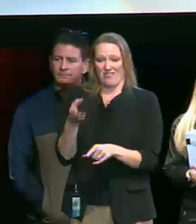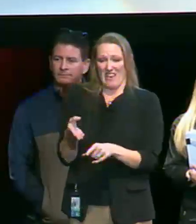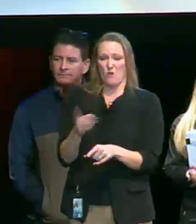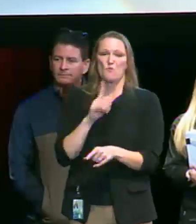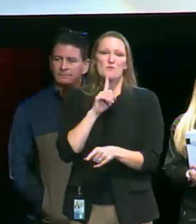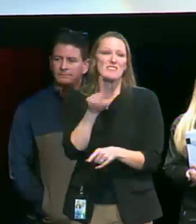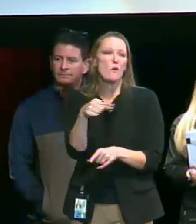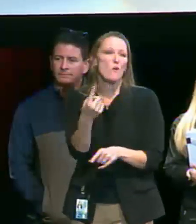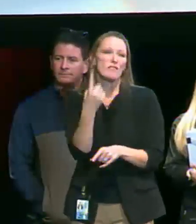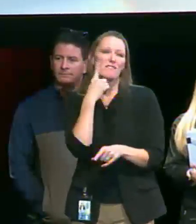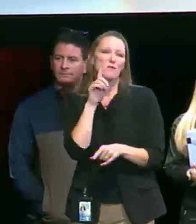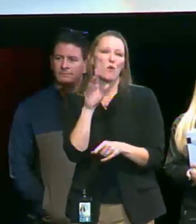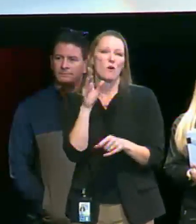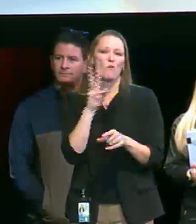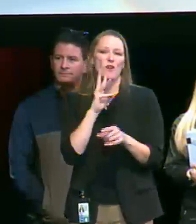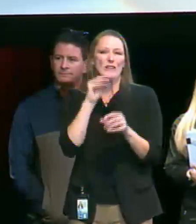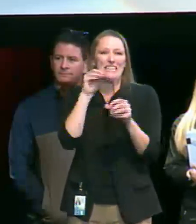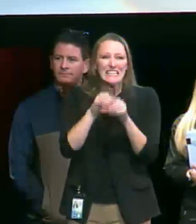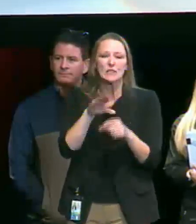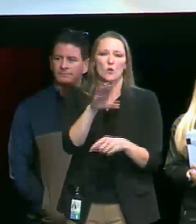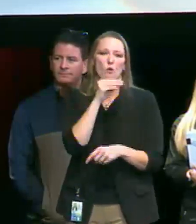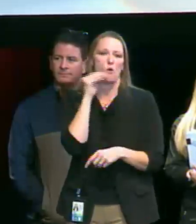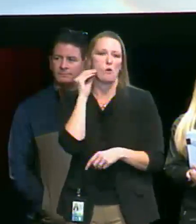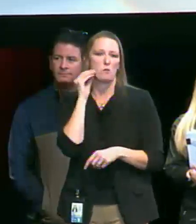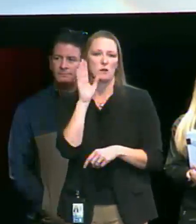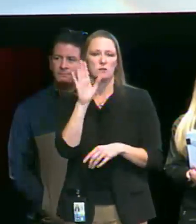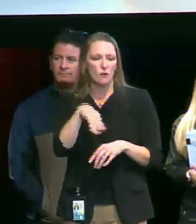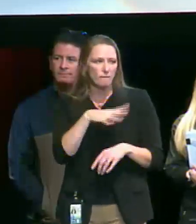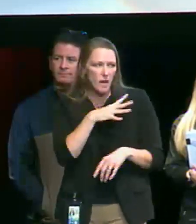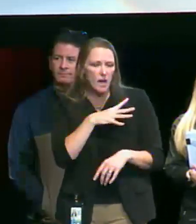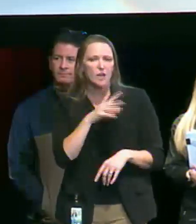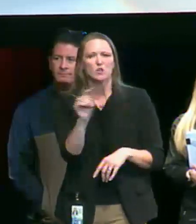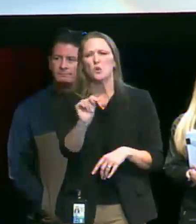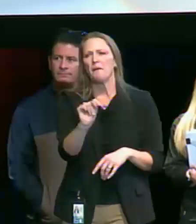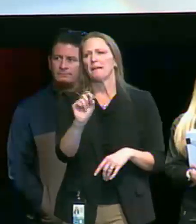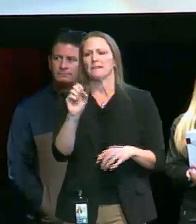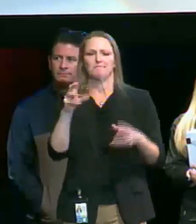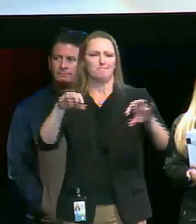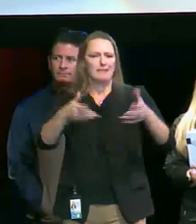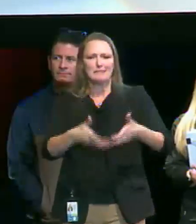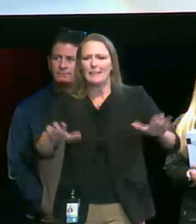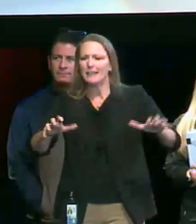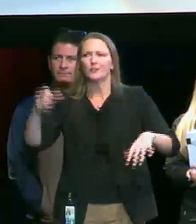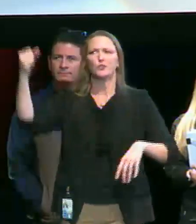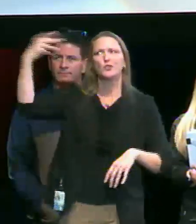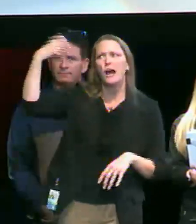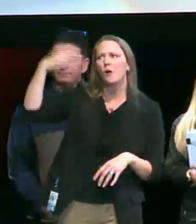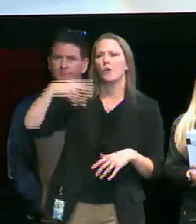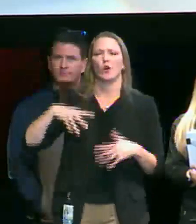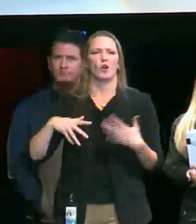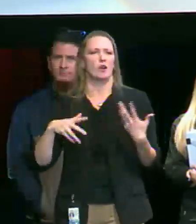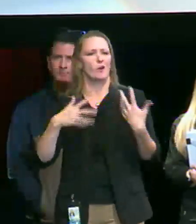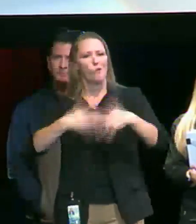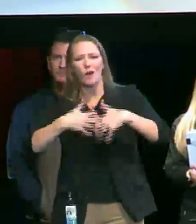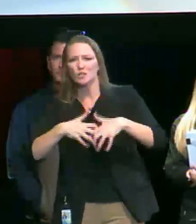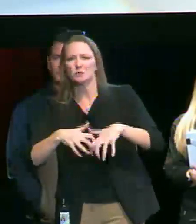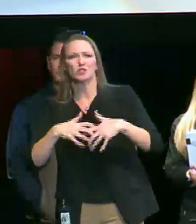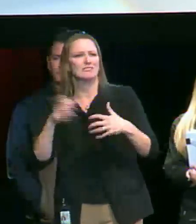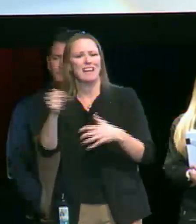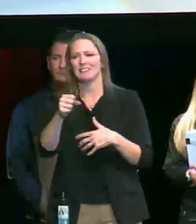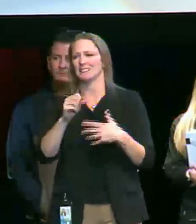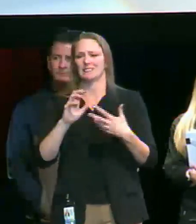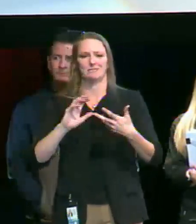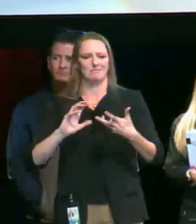inside your home. So feel free to use your toilet, your sinks, your shower, your washers, but anything outside the